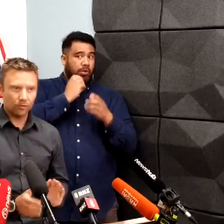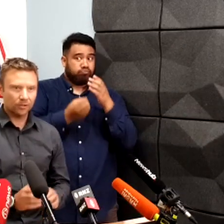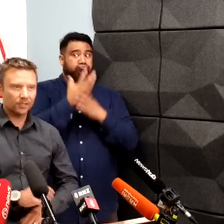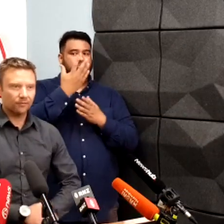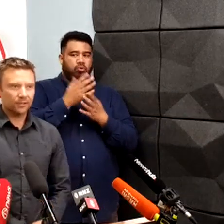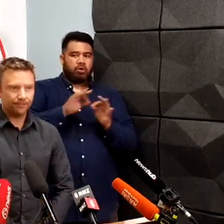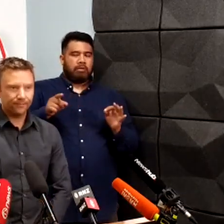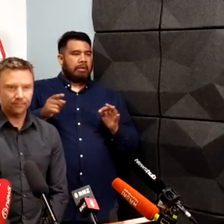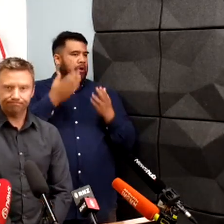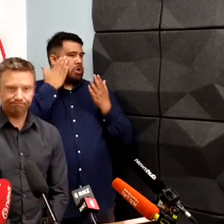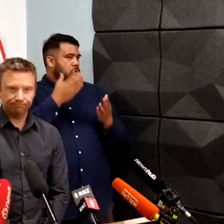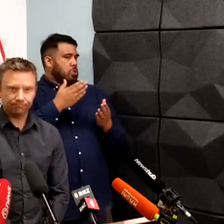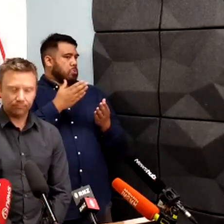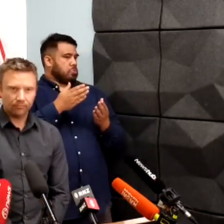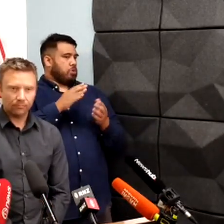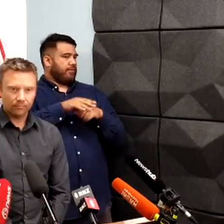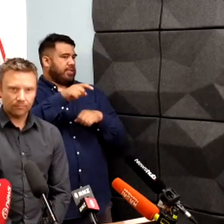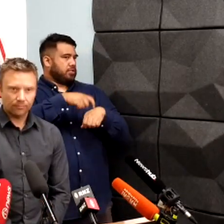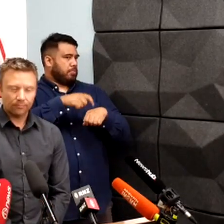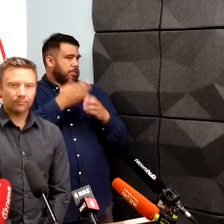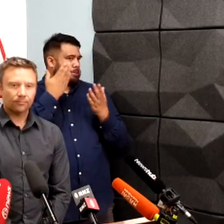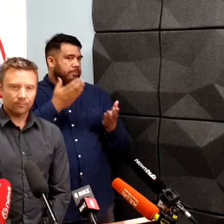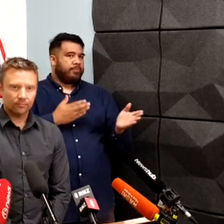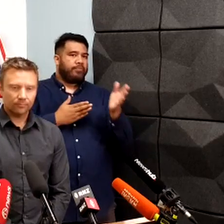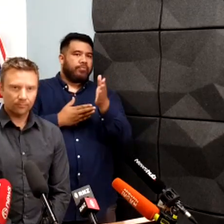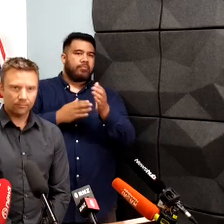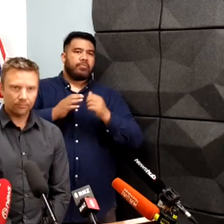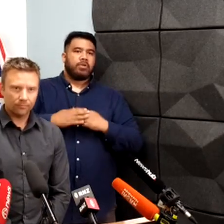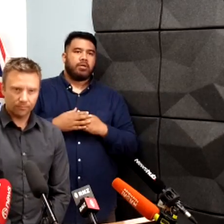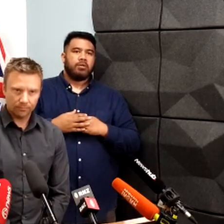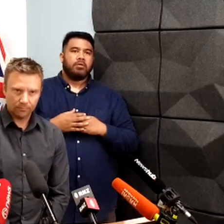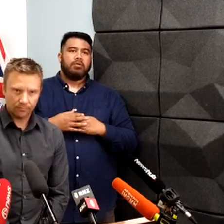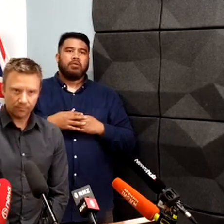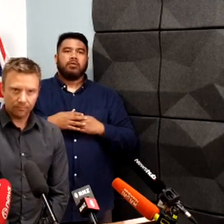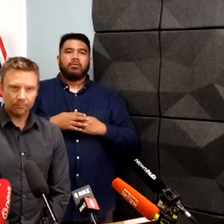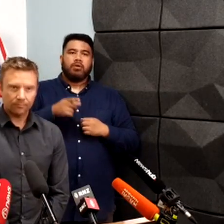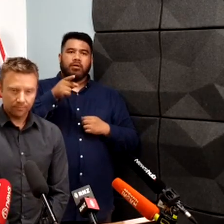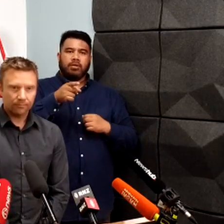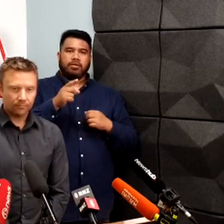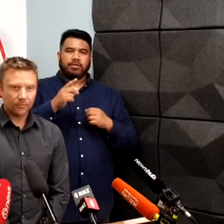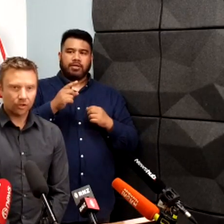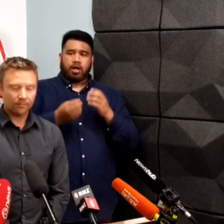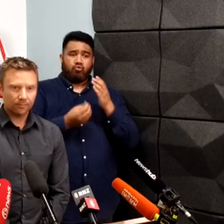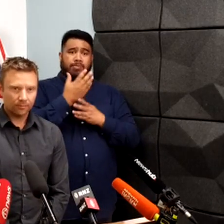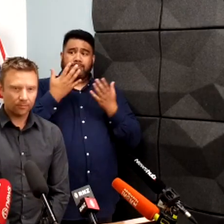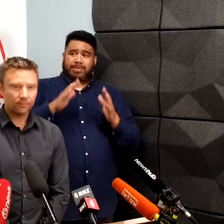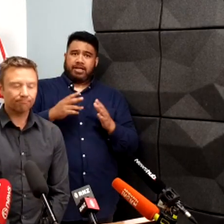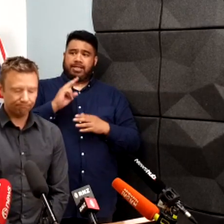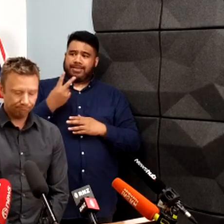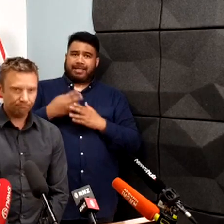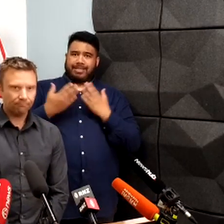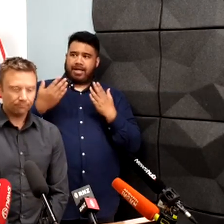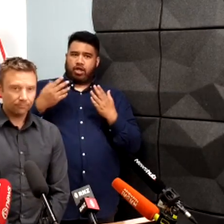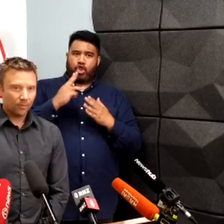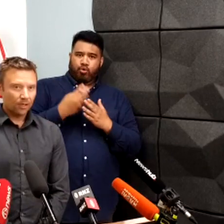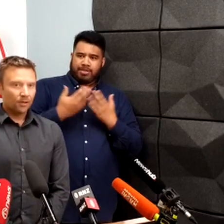of the timing or the specifics. Speaking about the general public in the area, we're now on the second, possibly third day with eruption likelihood has increased.